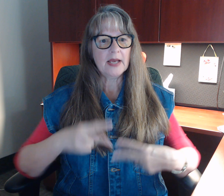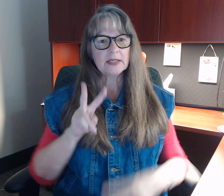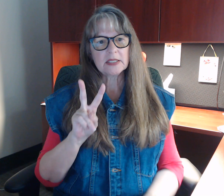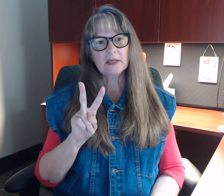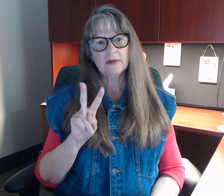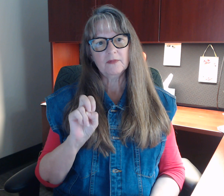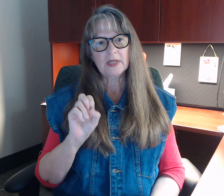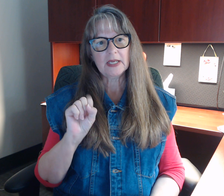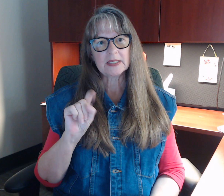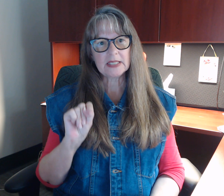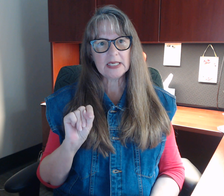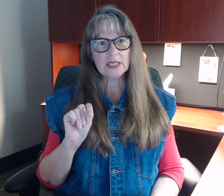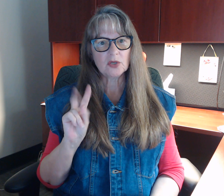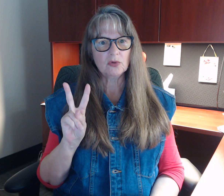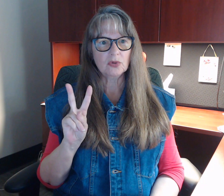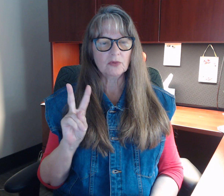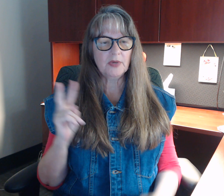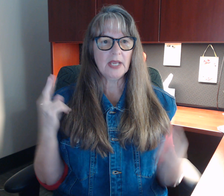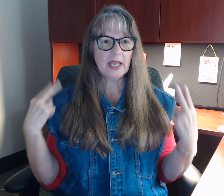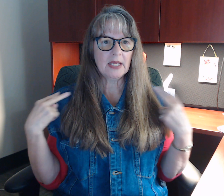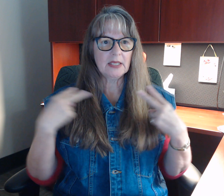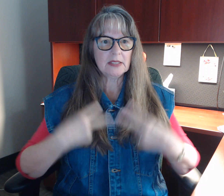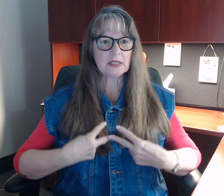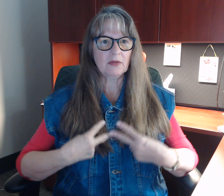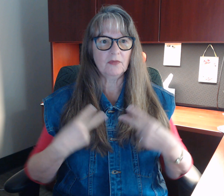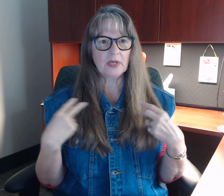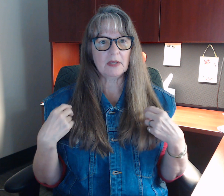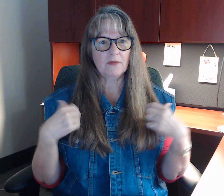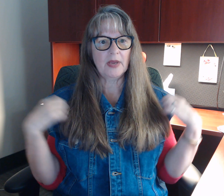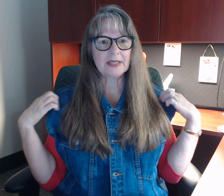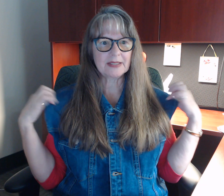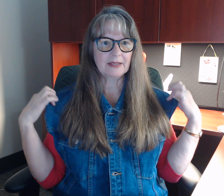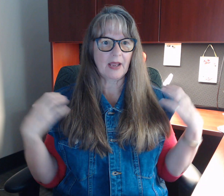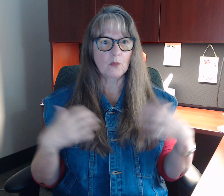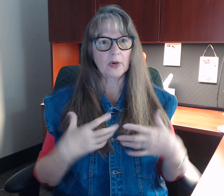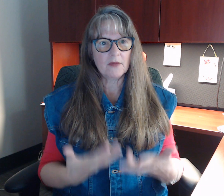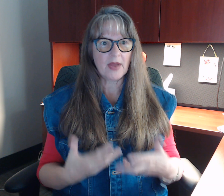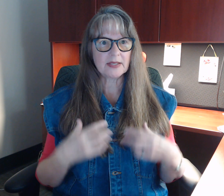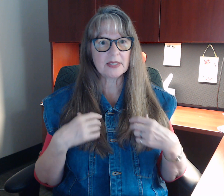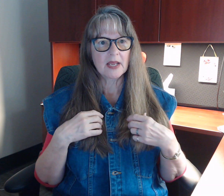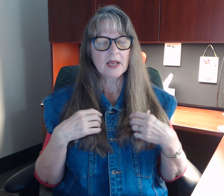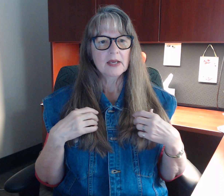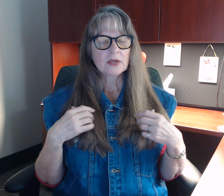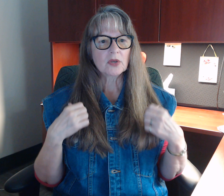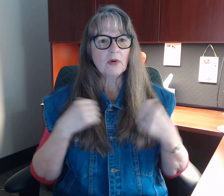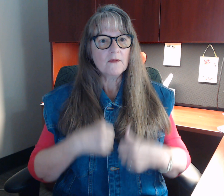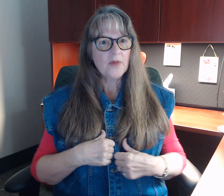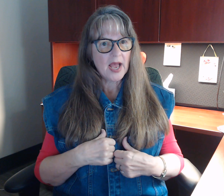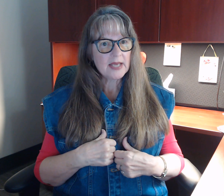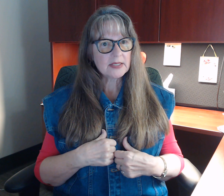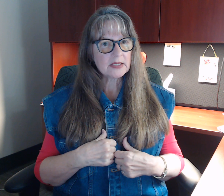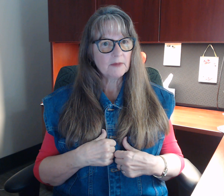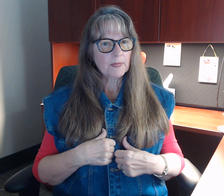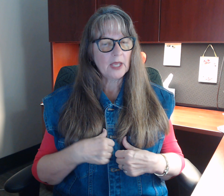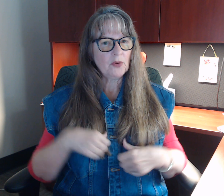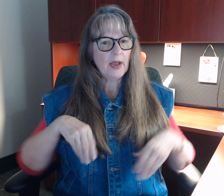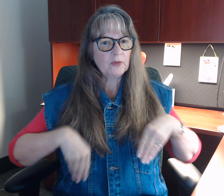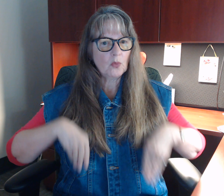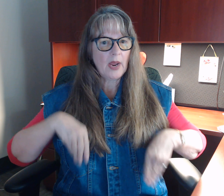vest, V-E-S-T, so you use your V hands, a vest, like I'm wearing a vest. So a vest, and you have your